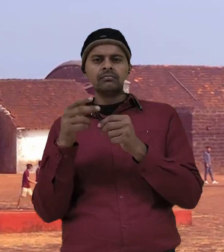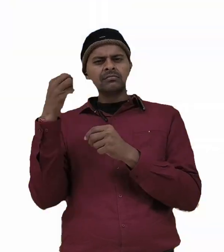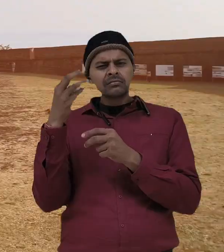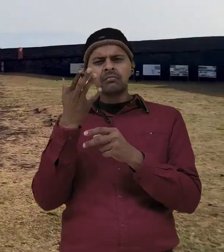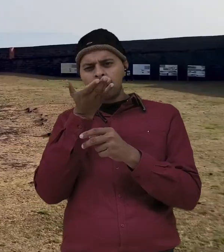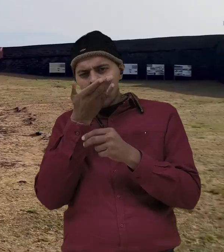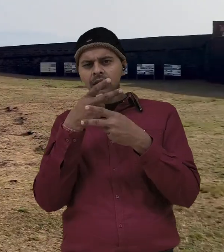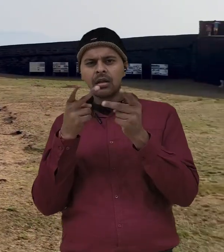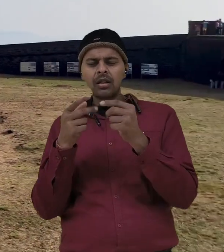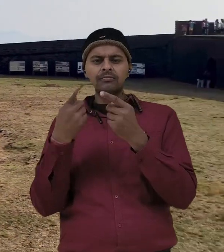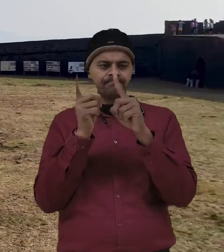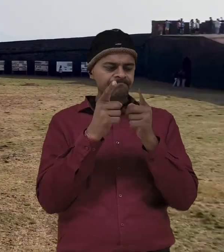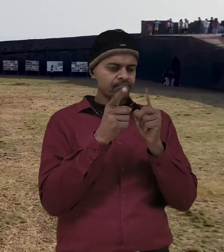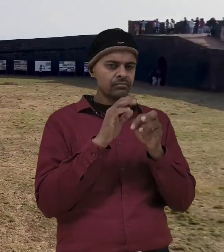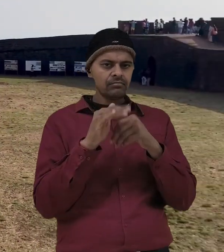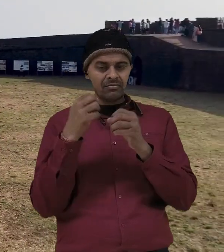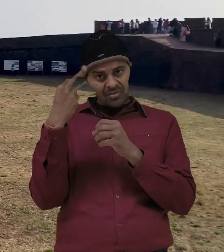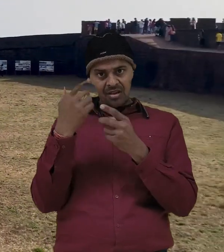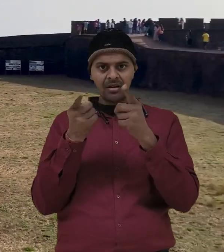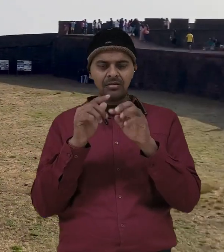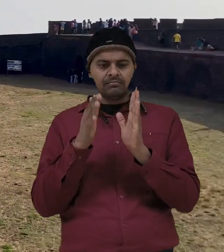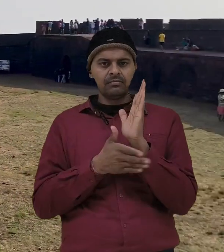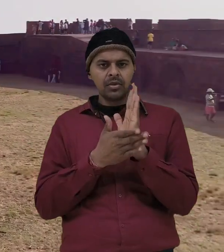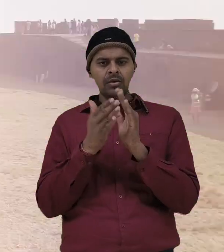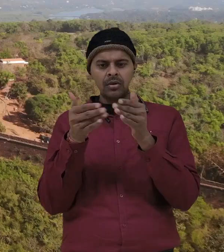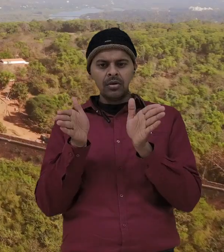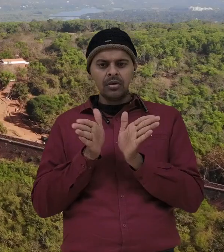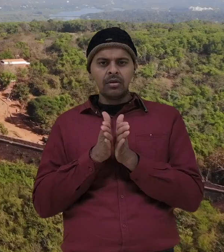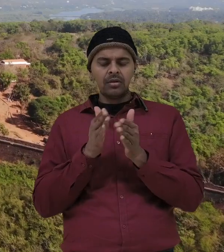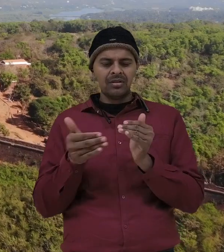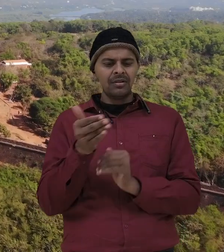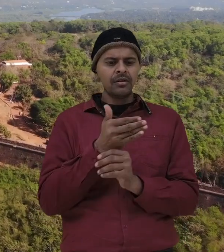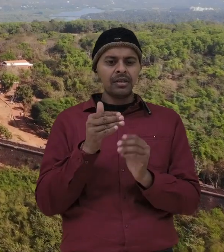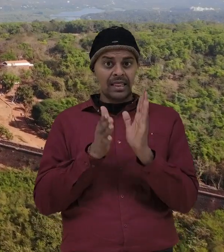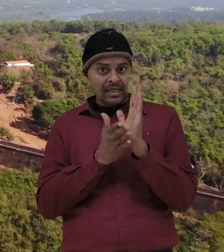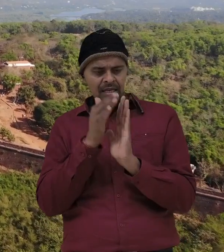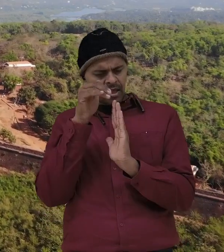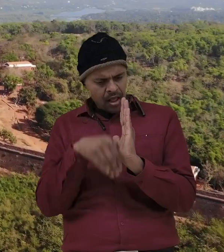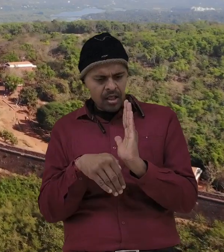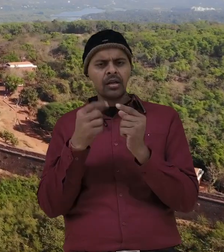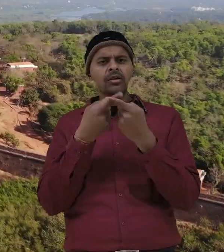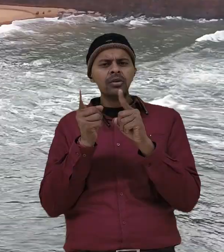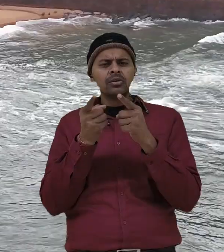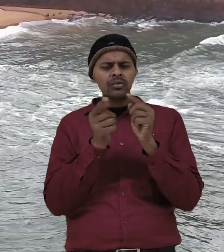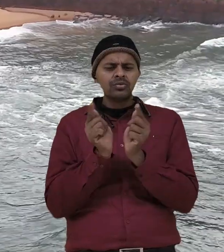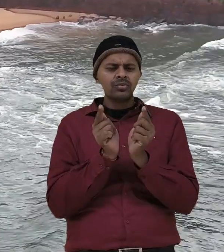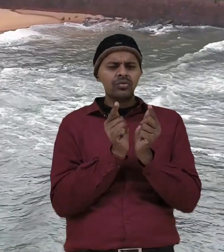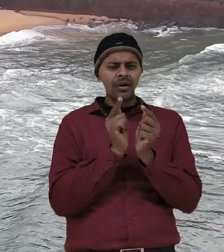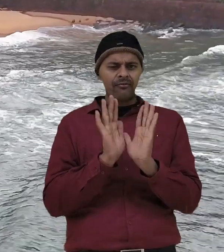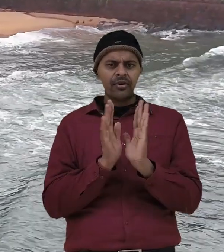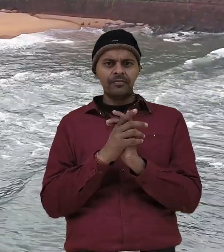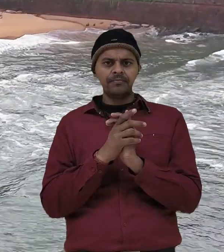the gunpowder room, the house of the captain of fort, the water tank, and the lighthouse, which are covered